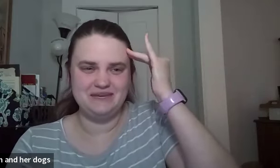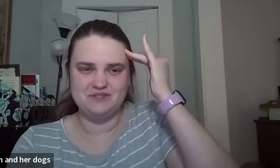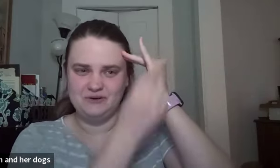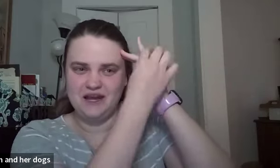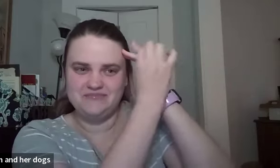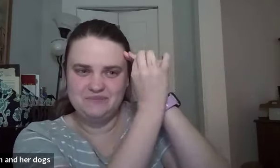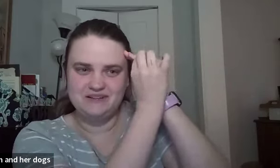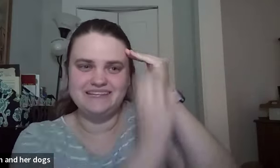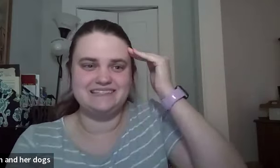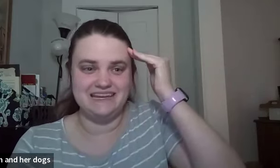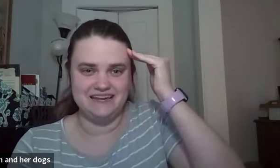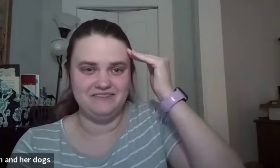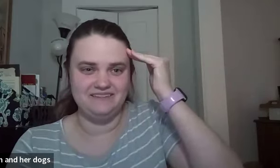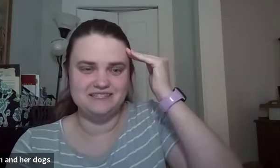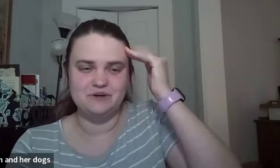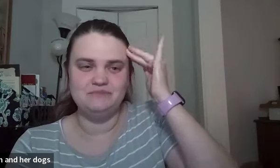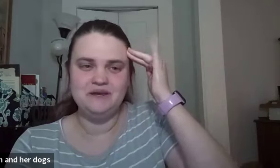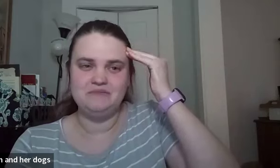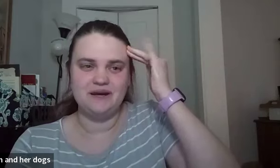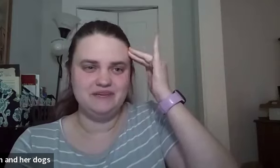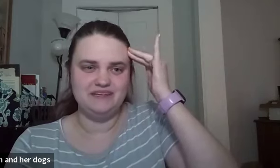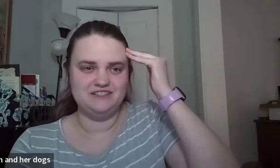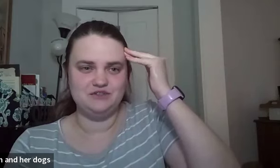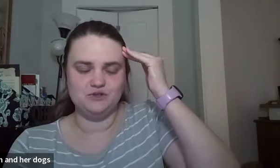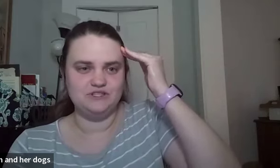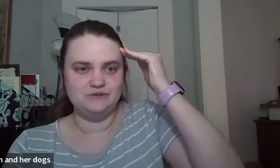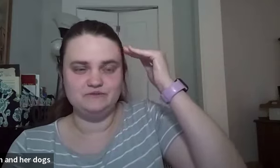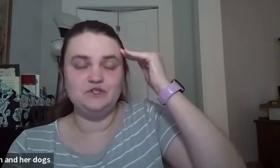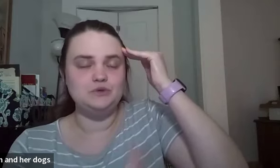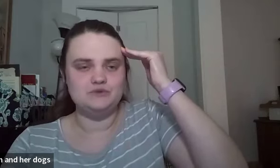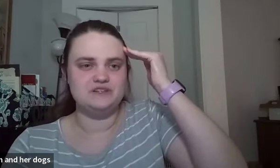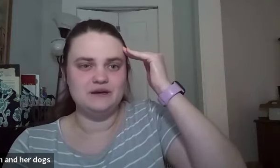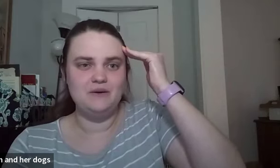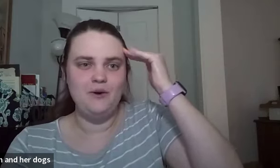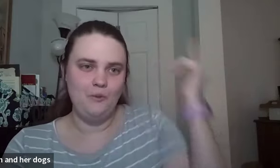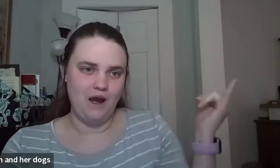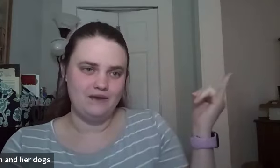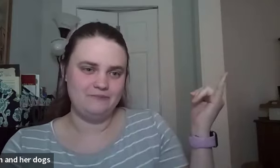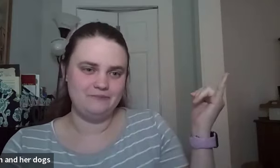keeps going up. Typically it's staying down like this, but my pinky is too used to it. Y.